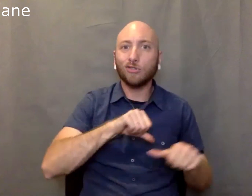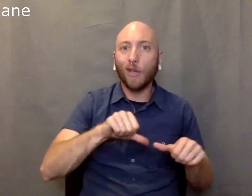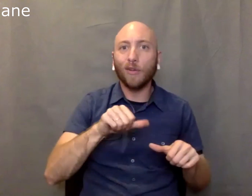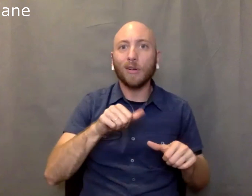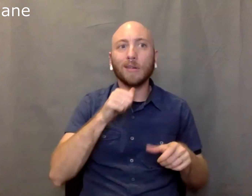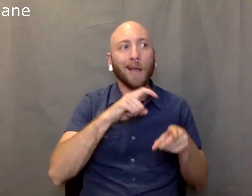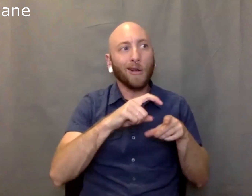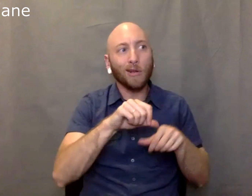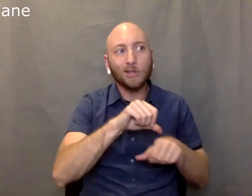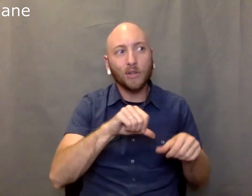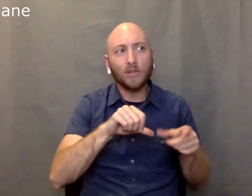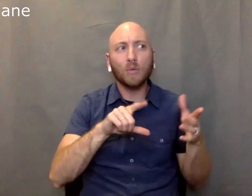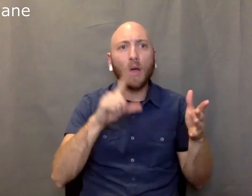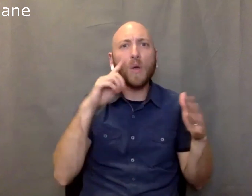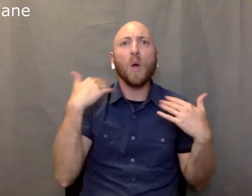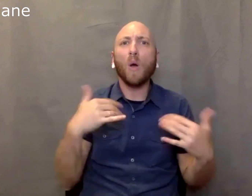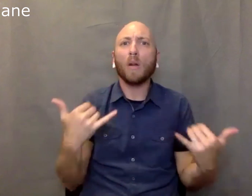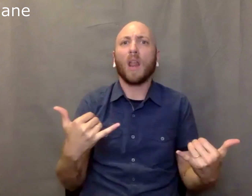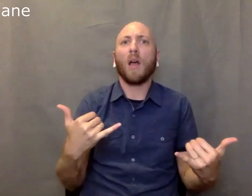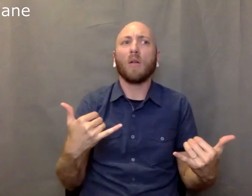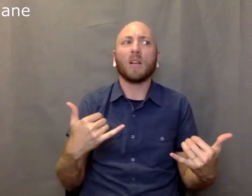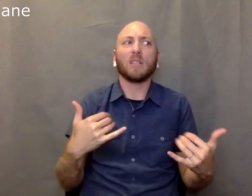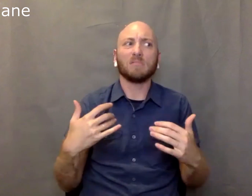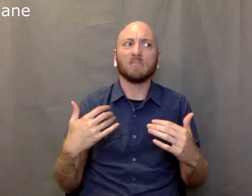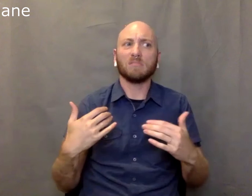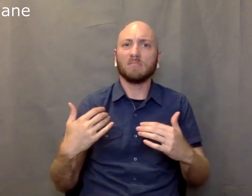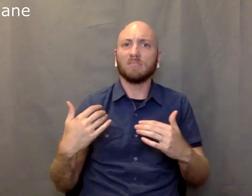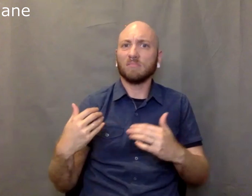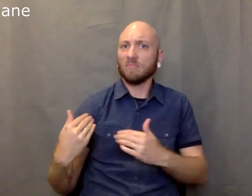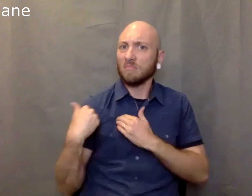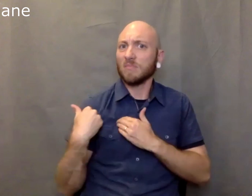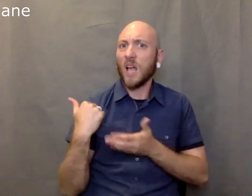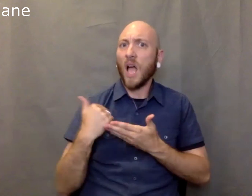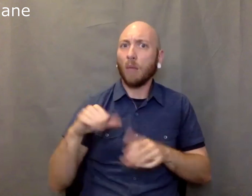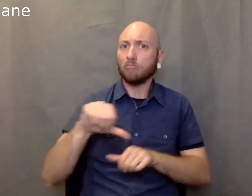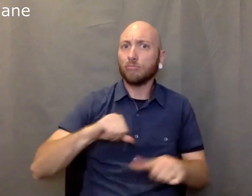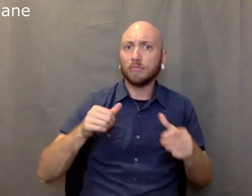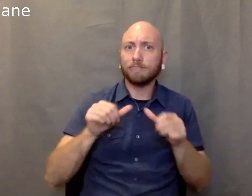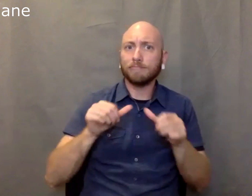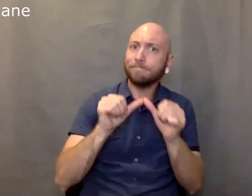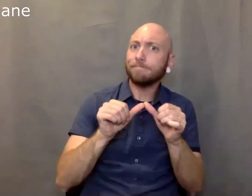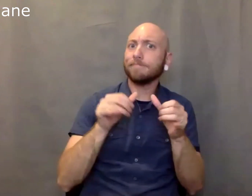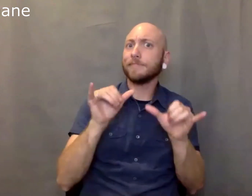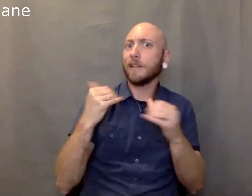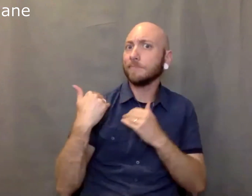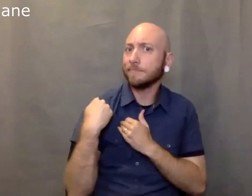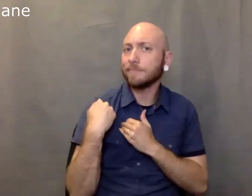That like we're in this like we got to talk to each other a bit more, reconnect, and it's been